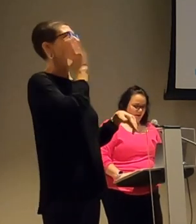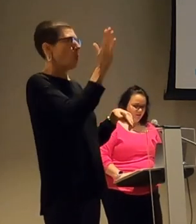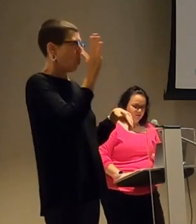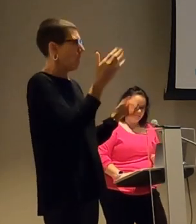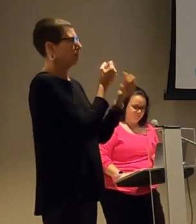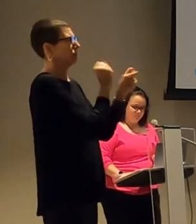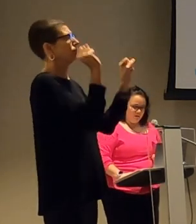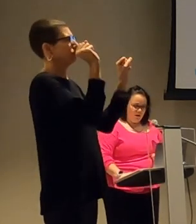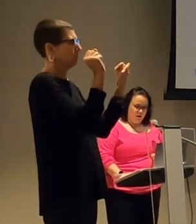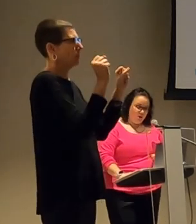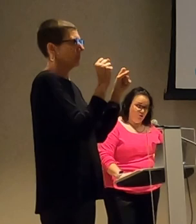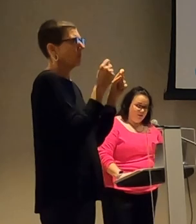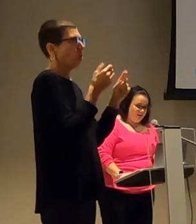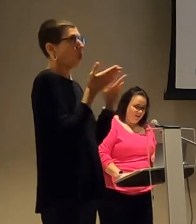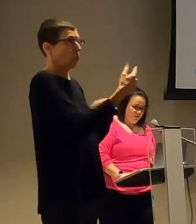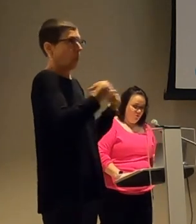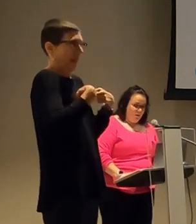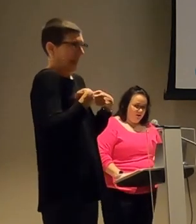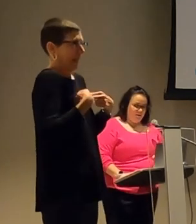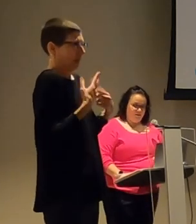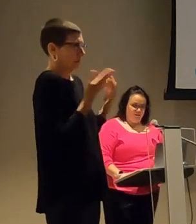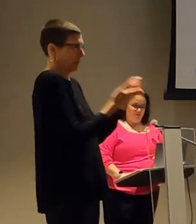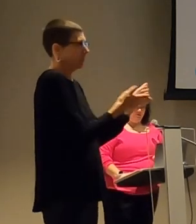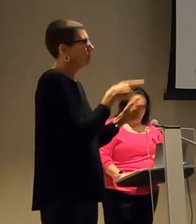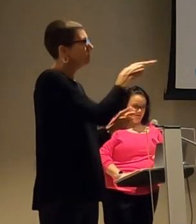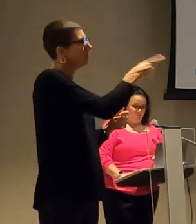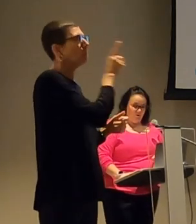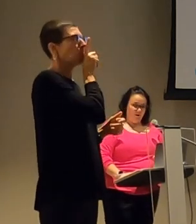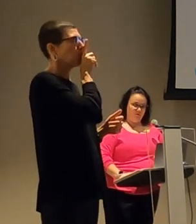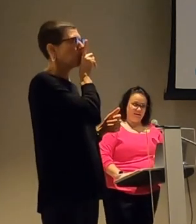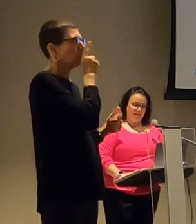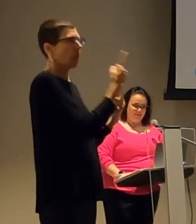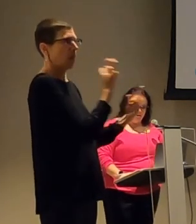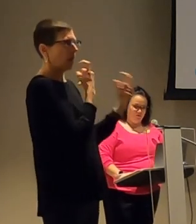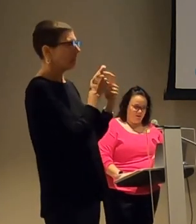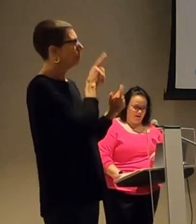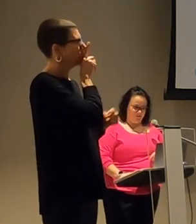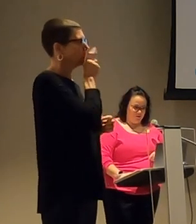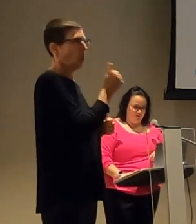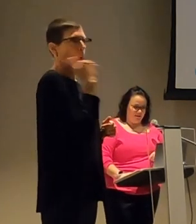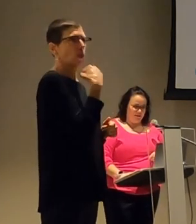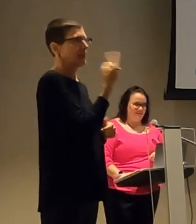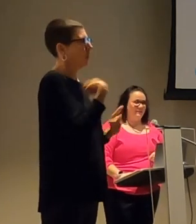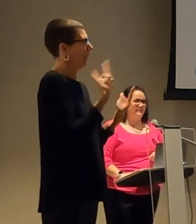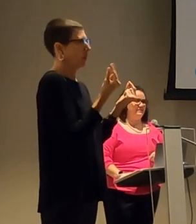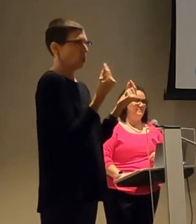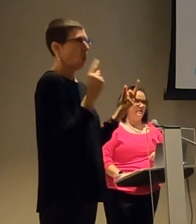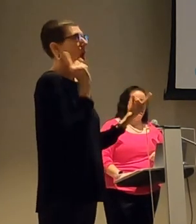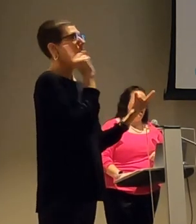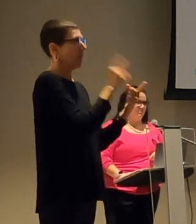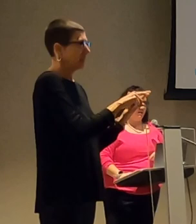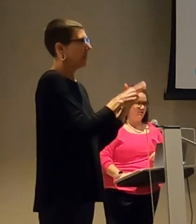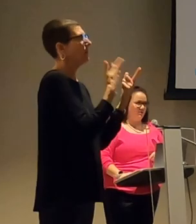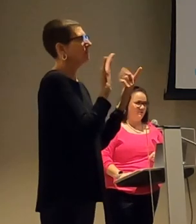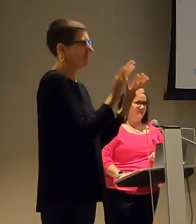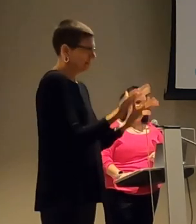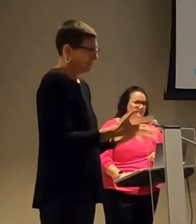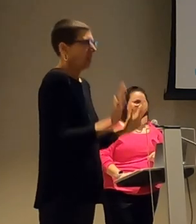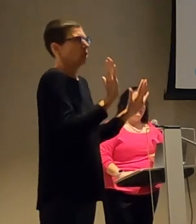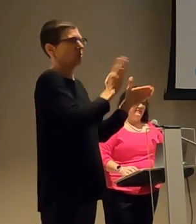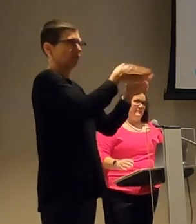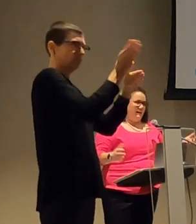my hand. You must not inquire into the affair, for I will not tell you what I am doing until it has been